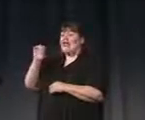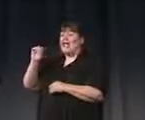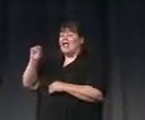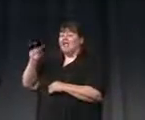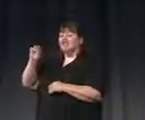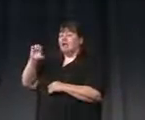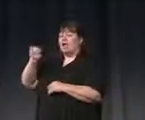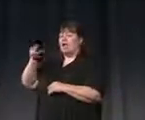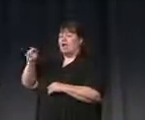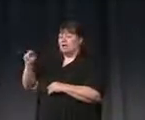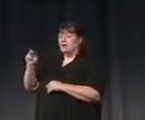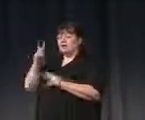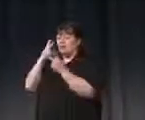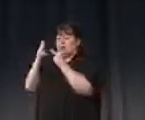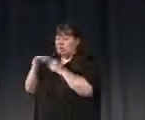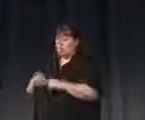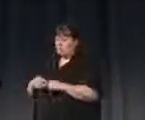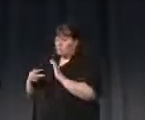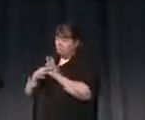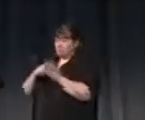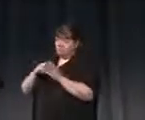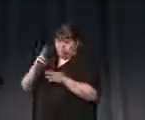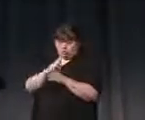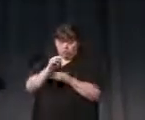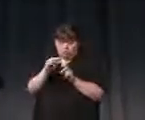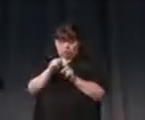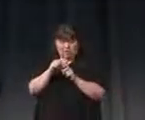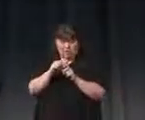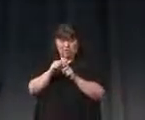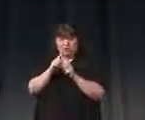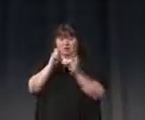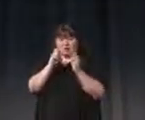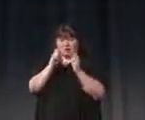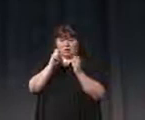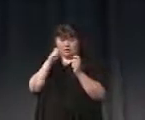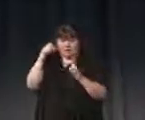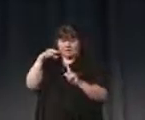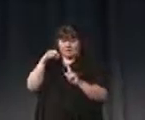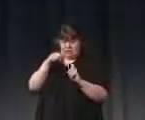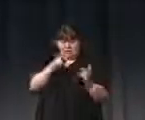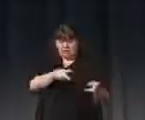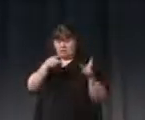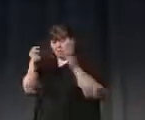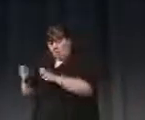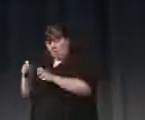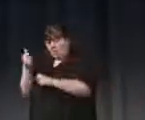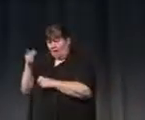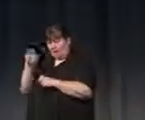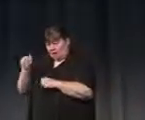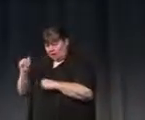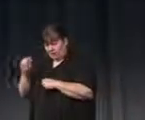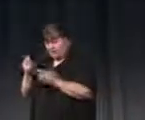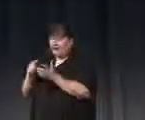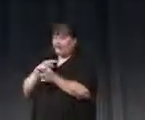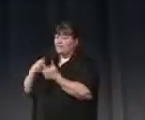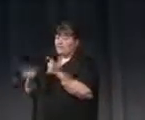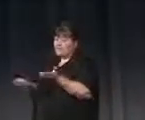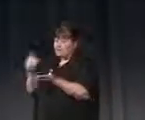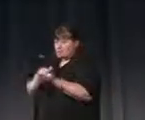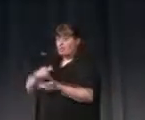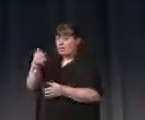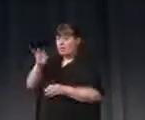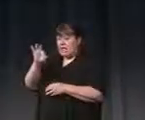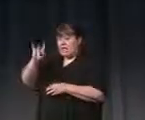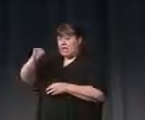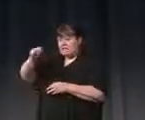that there was a takeoff in the use of the term modulation in the mid-1920s, peaking once in 1949 and again in the 1980s. And this